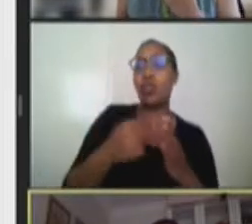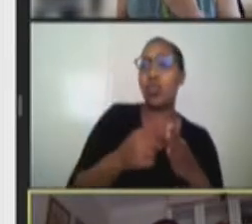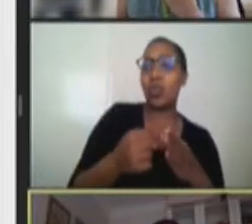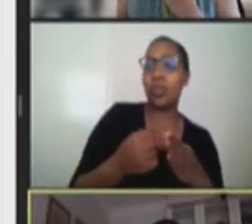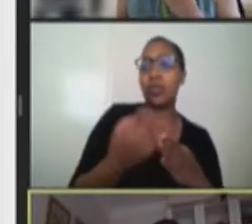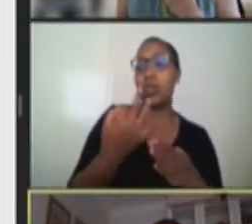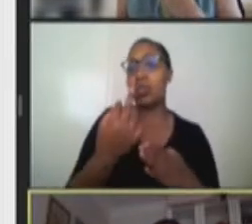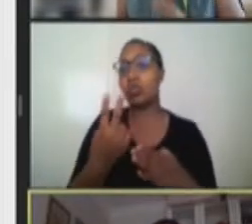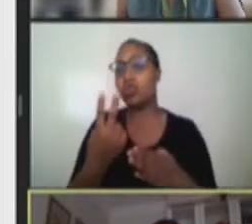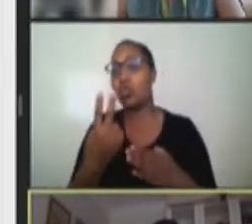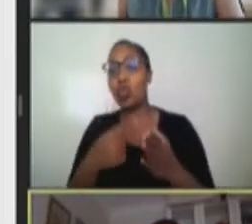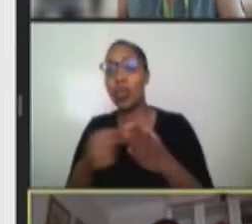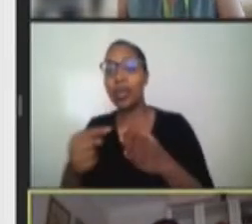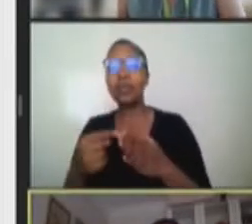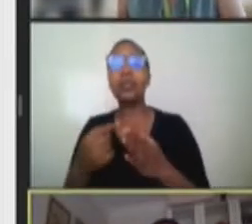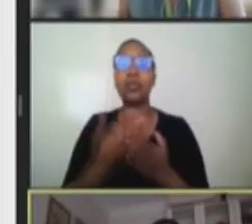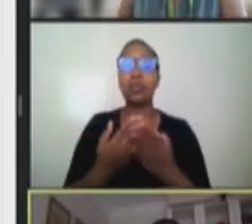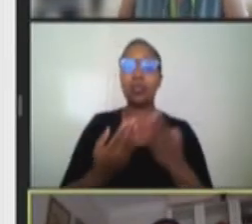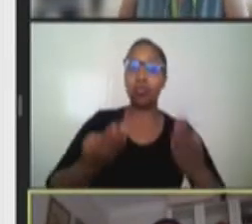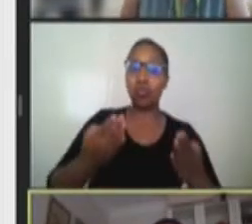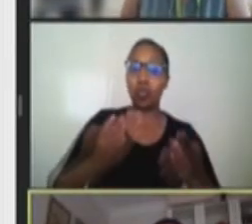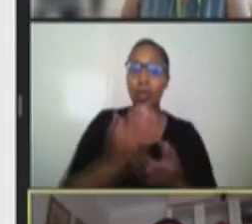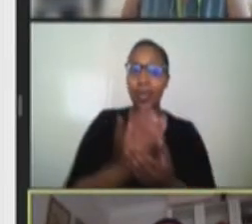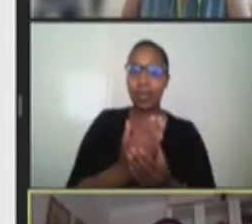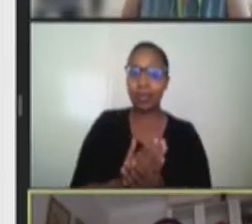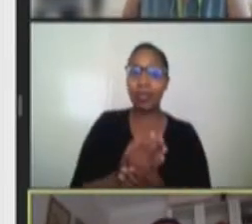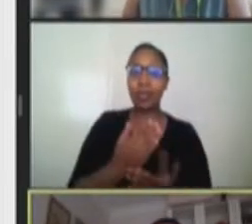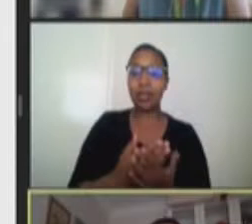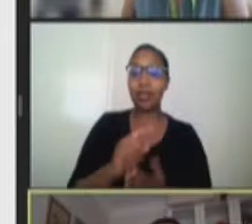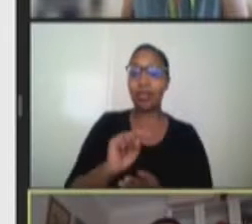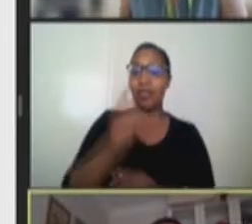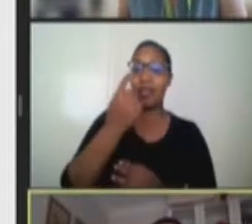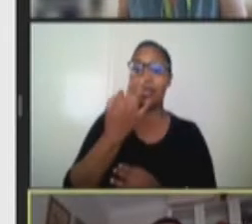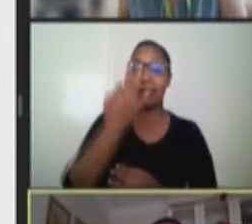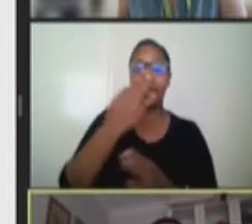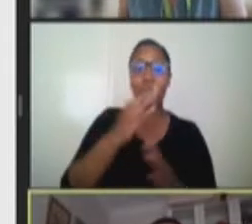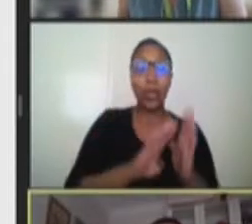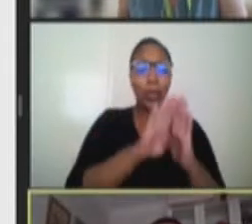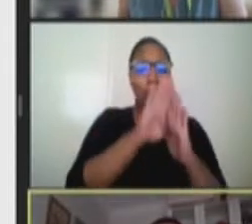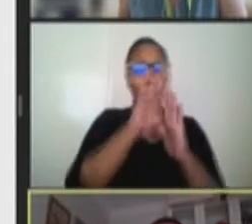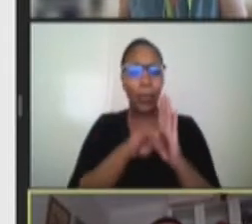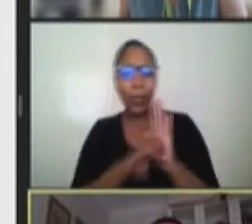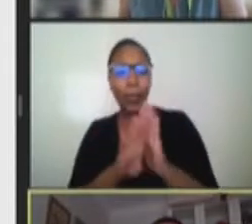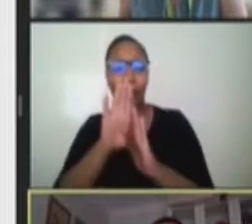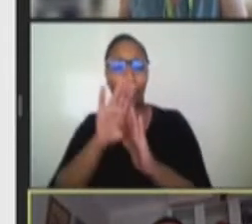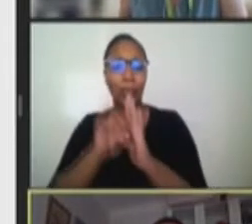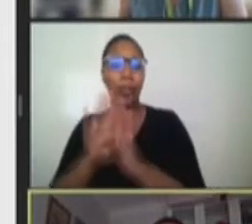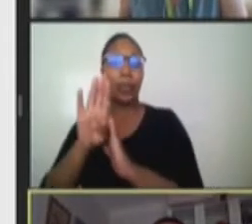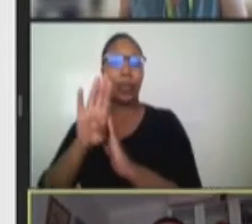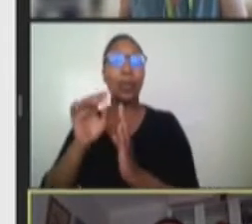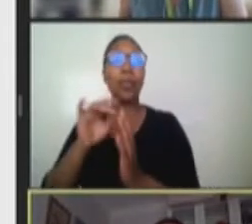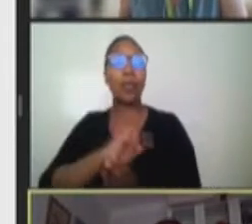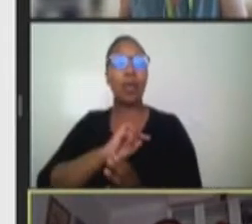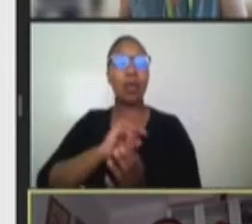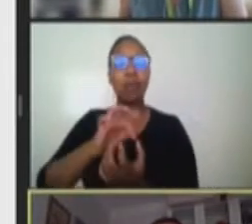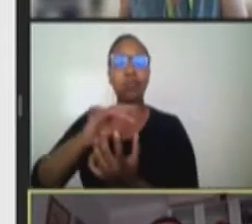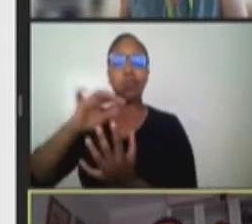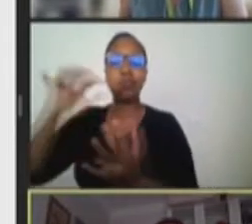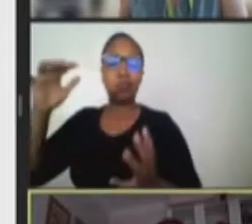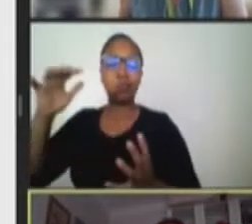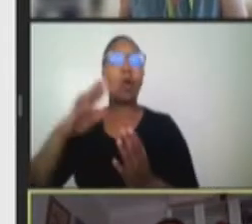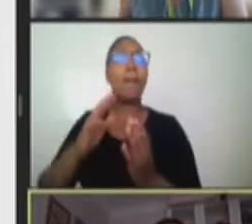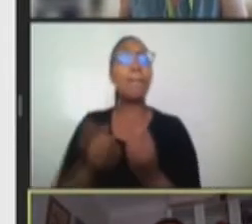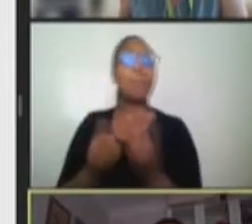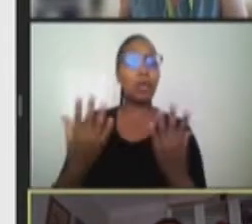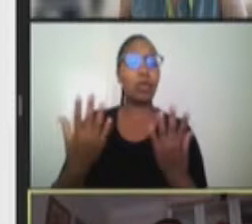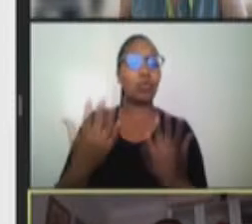can still see, compared to the first 3 waves, a very sharp week-on-week increase in Gauteng in this 4th wave. Looking at